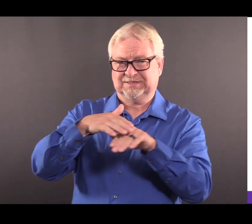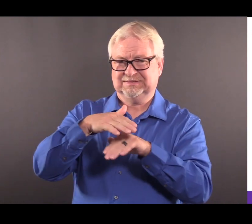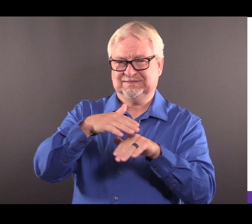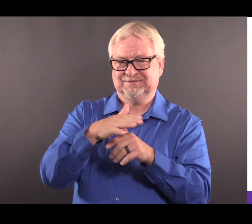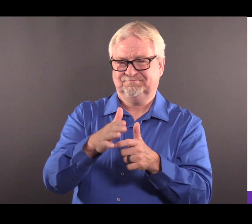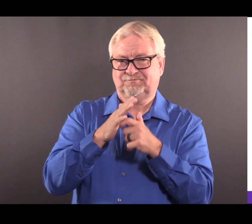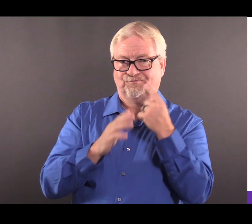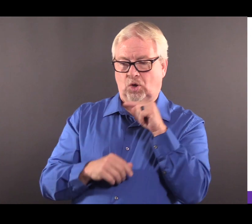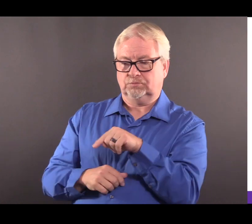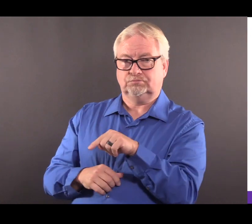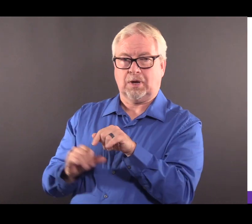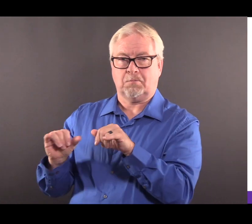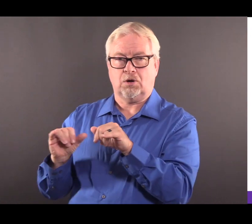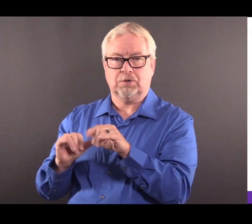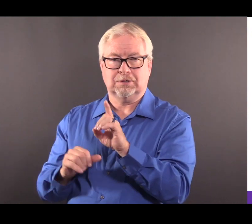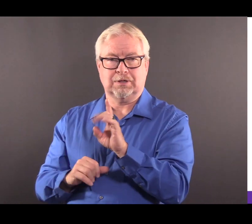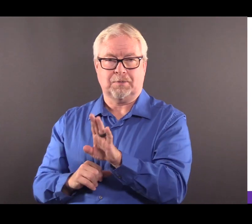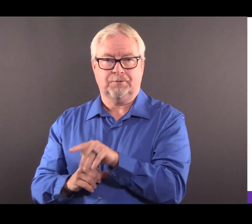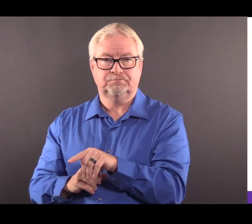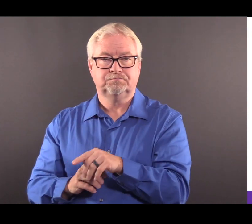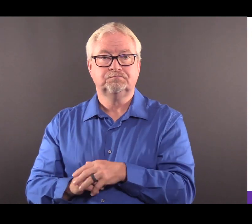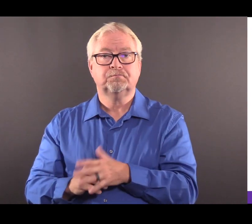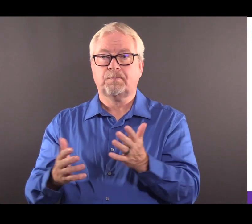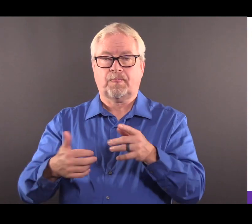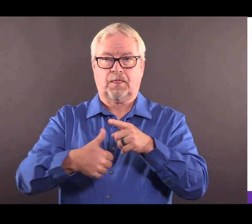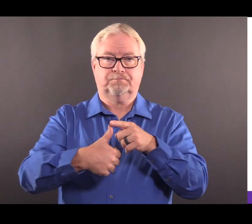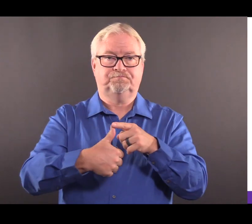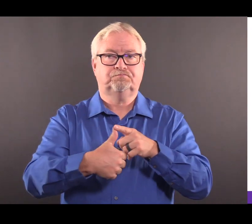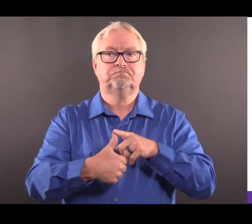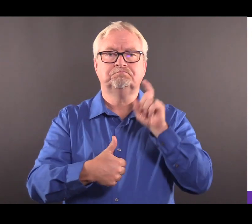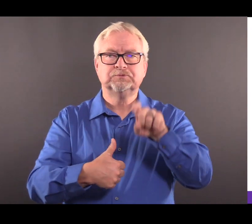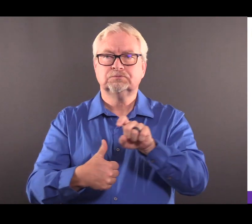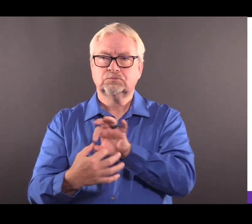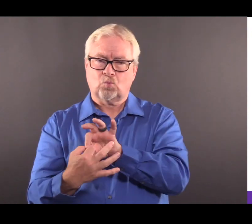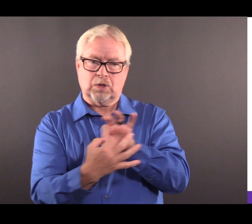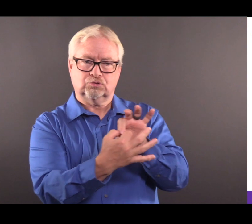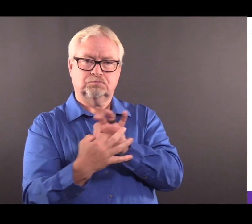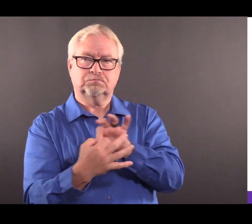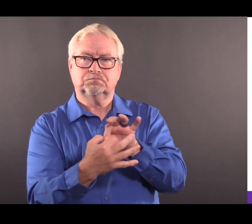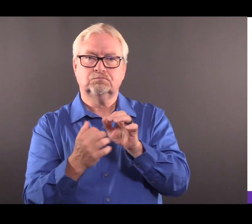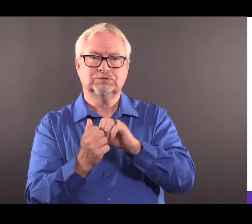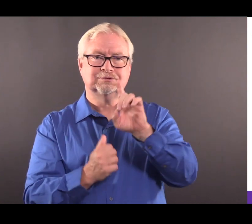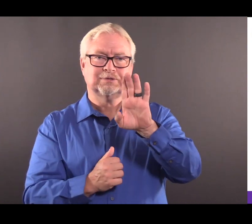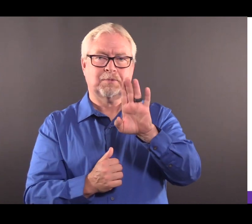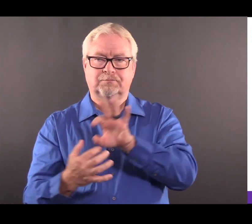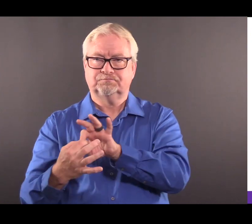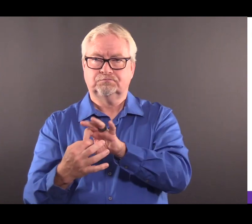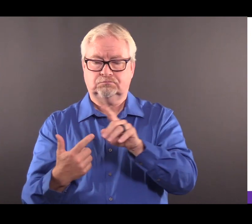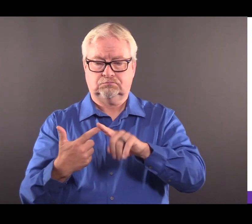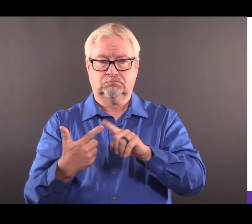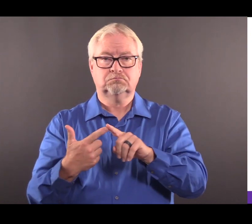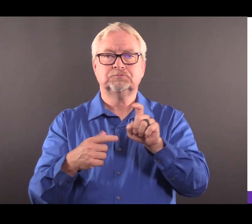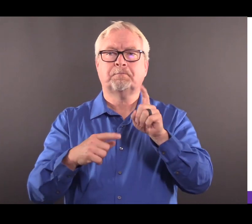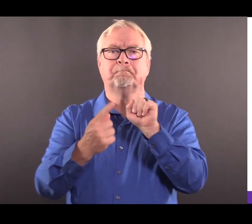Three basic requirements of the comparable database are that it must be a relational database,